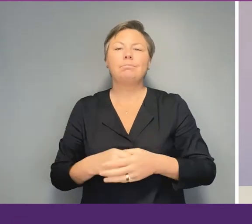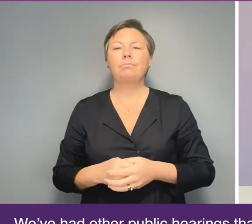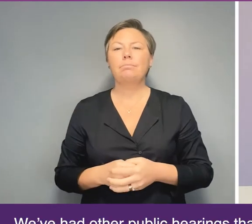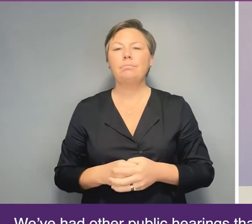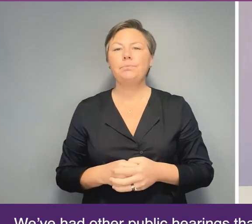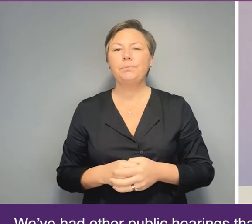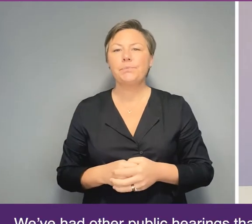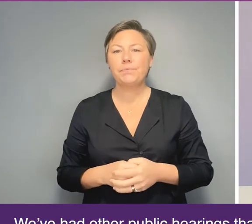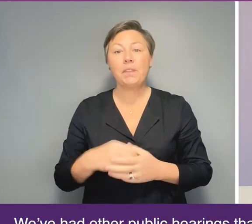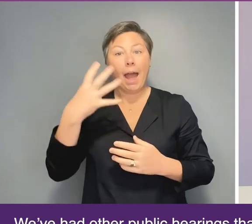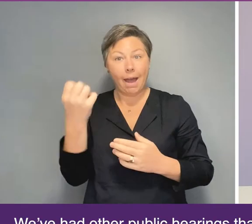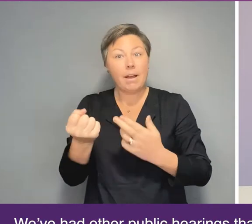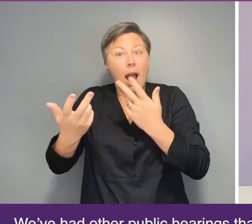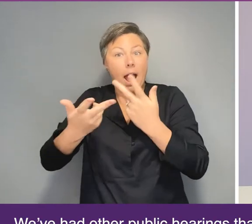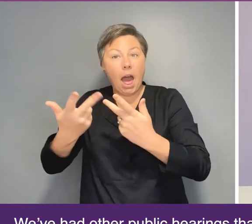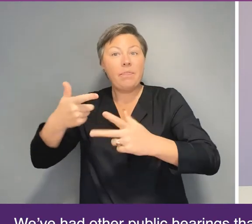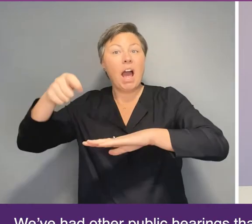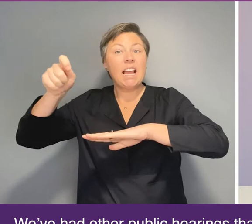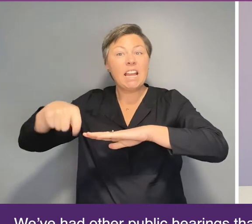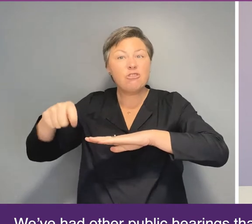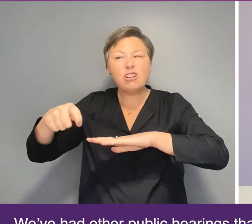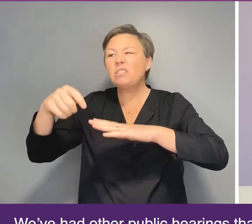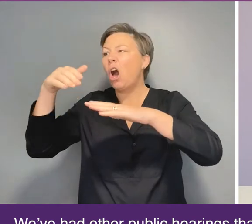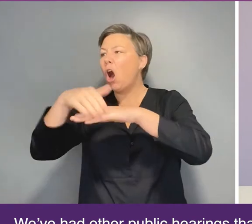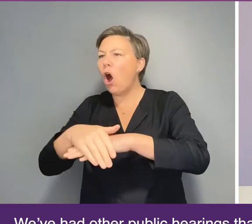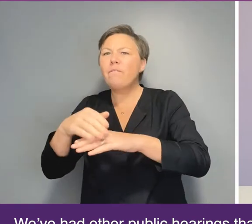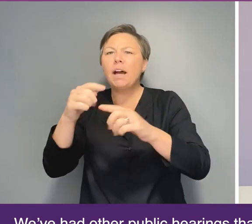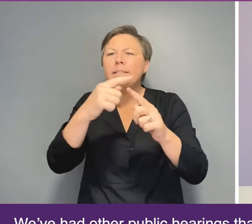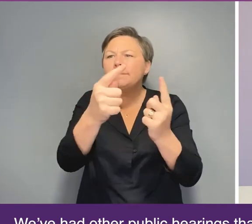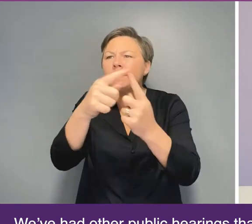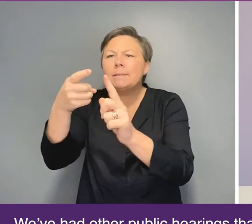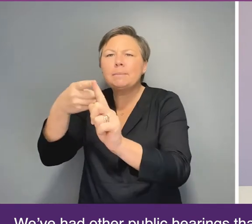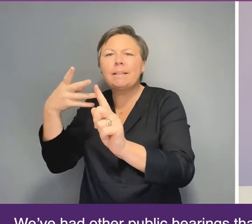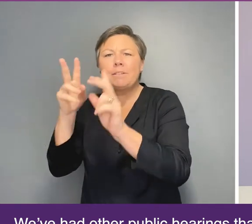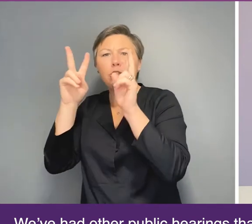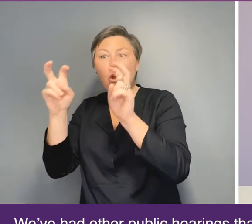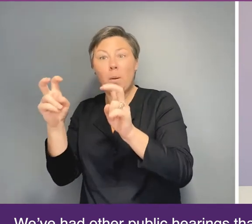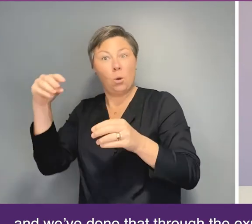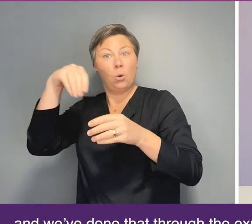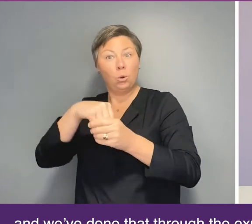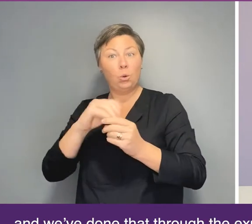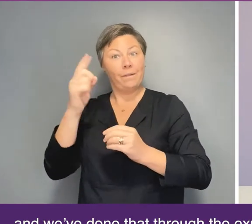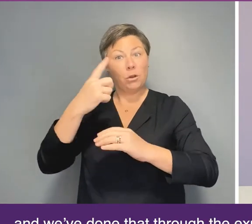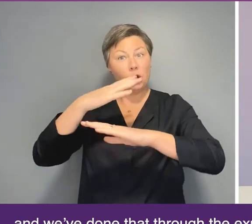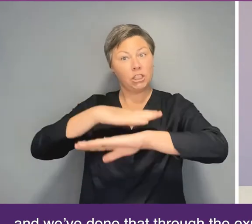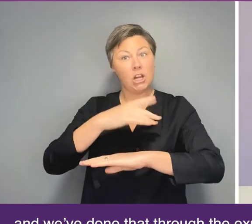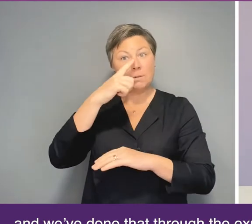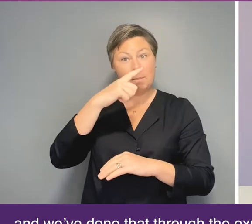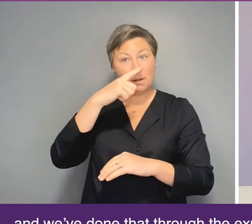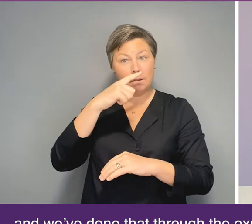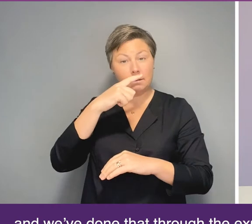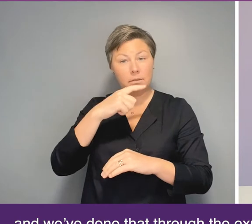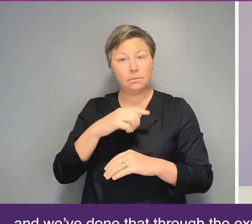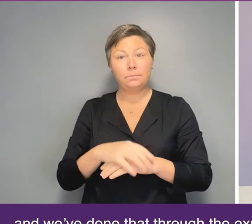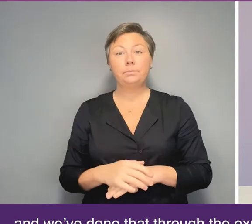We've had other public hearings that have examined issues of particular concern to First Nations people, and we've done that through the